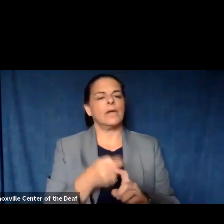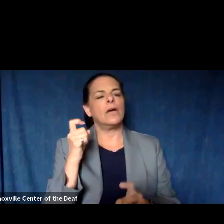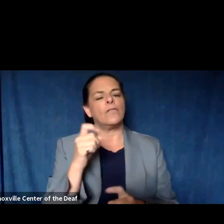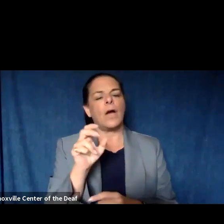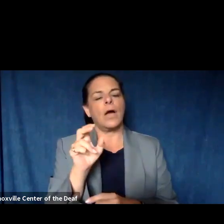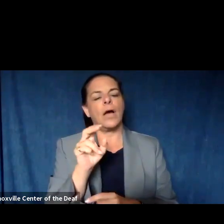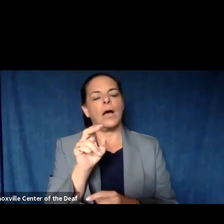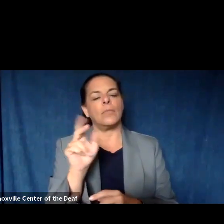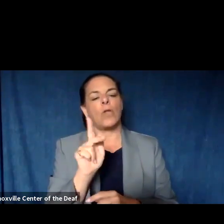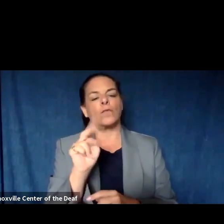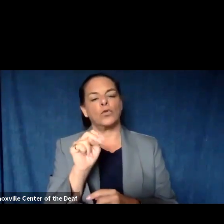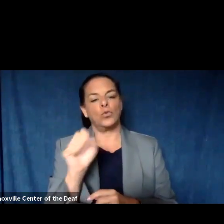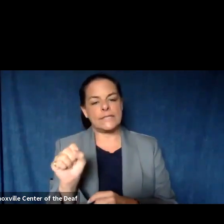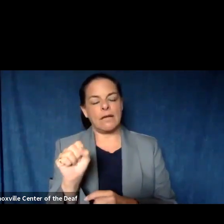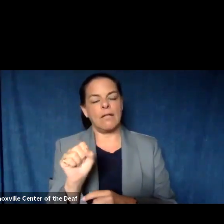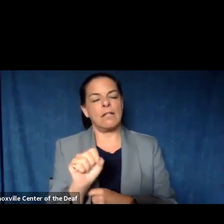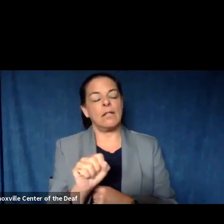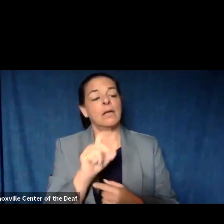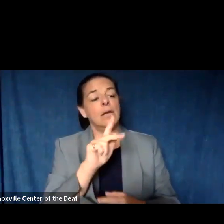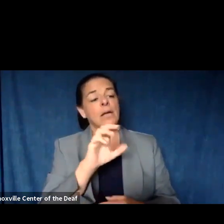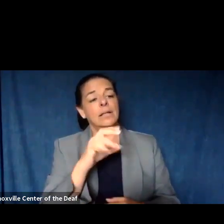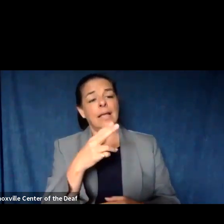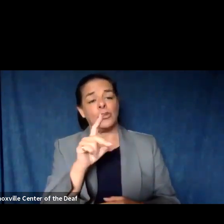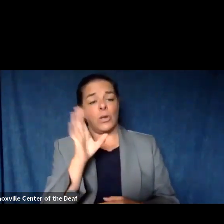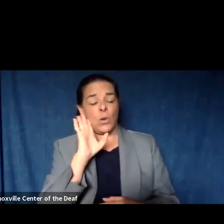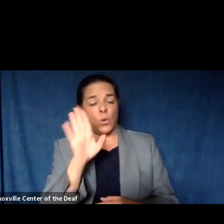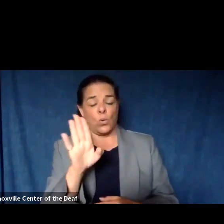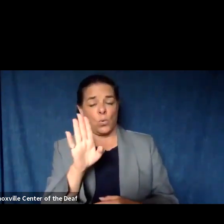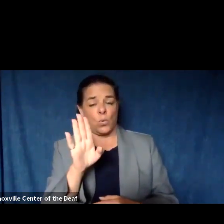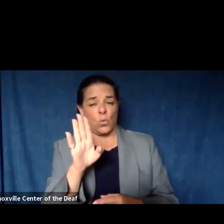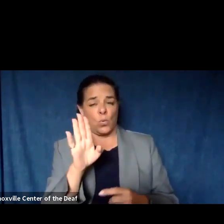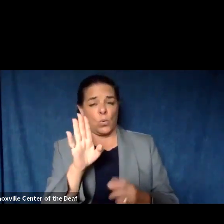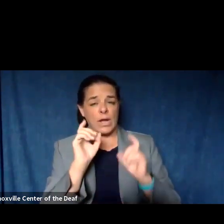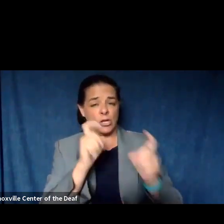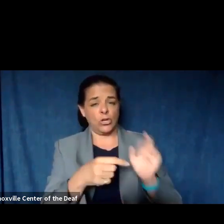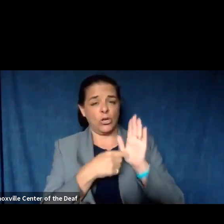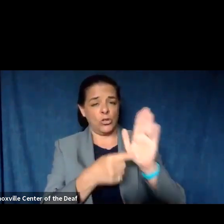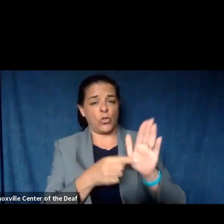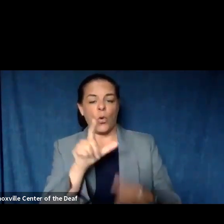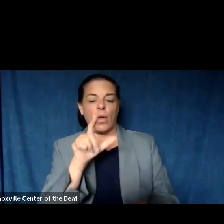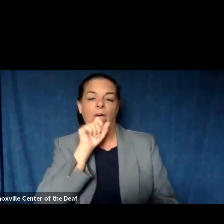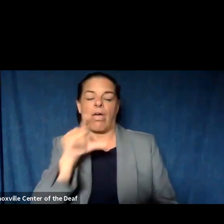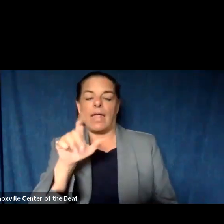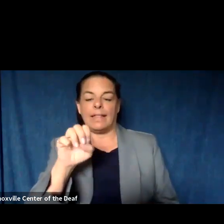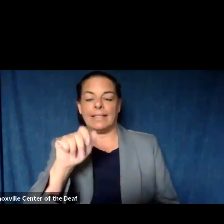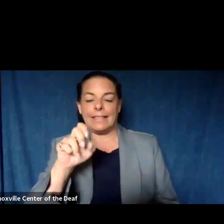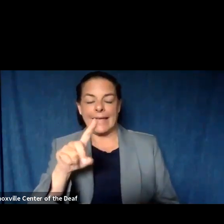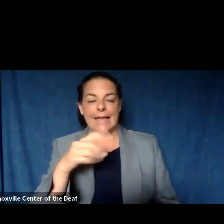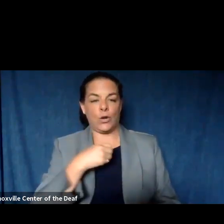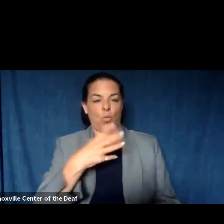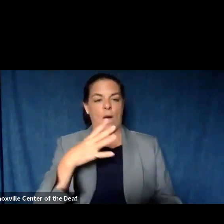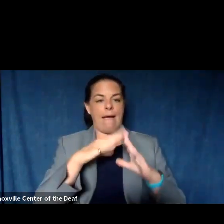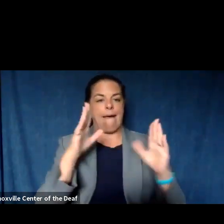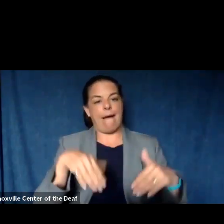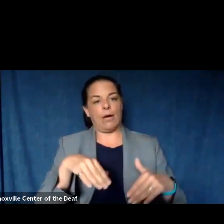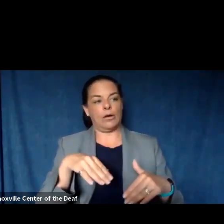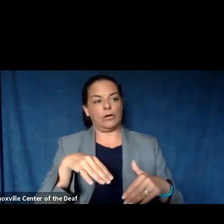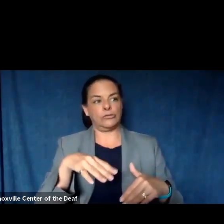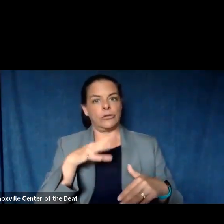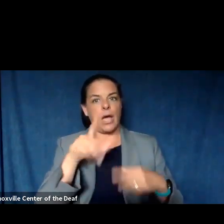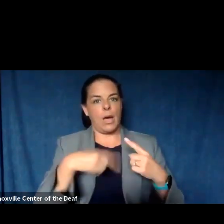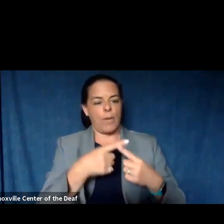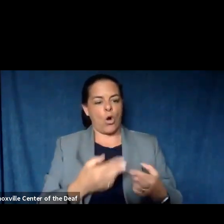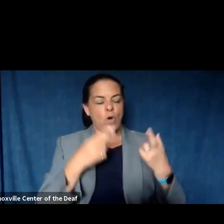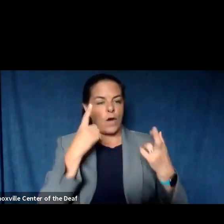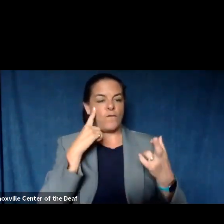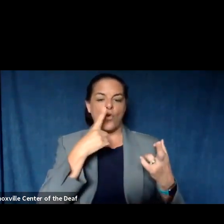Sentinel, is KCHD going to present the leaked White House documents outlining recommendations for red zone and yellow zone